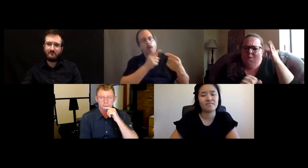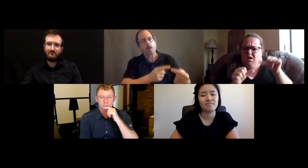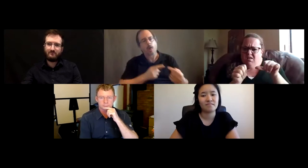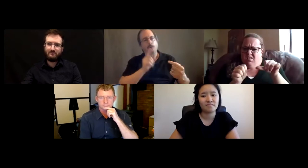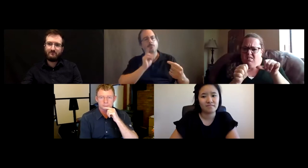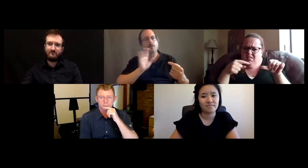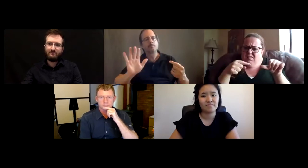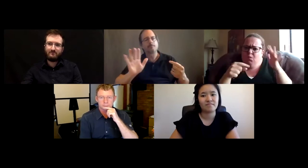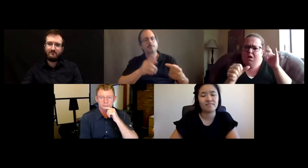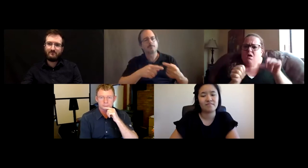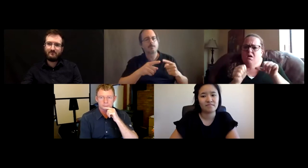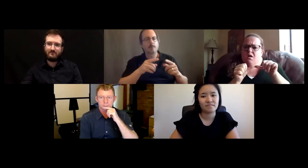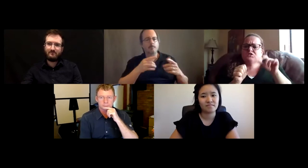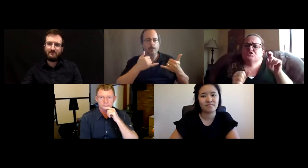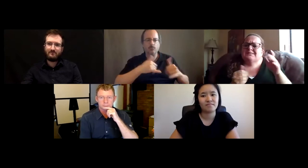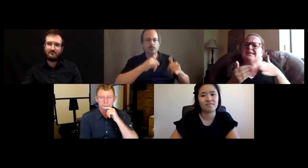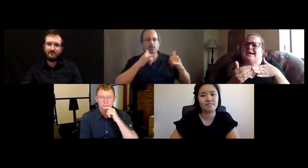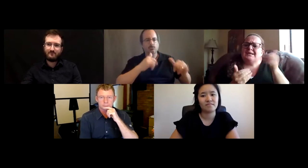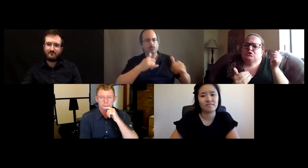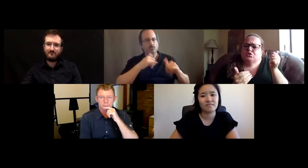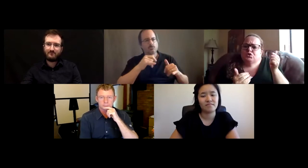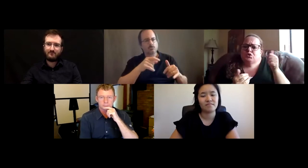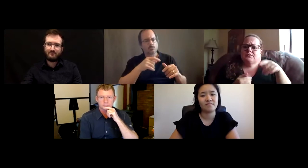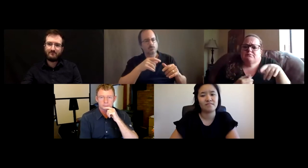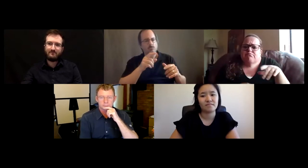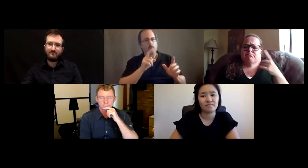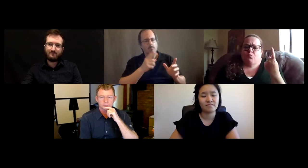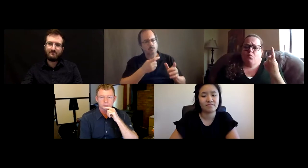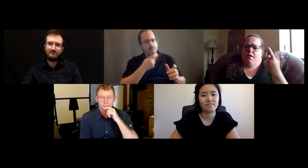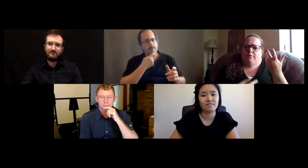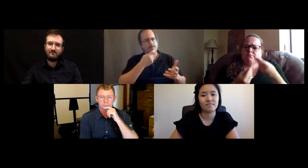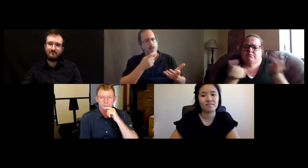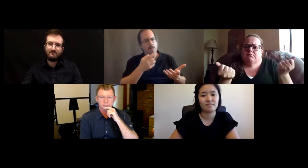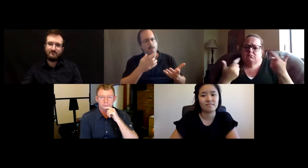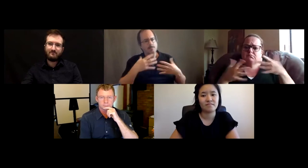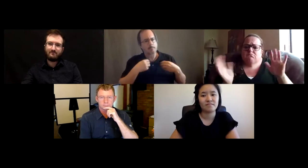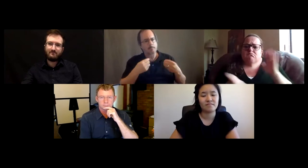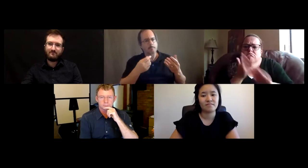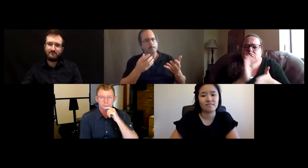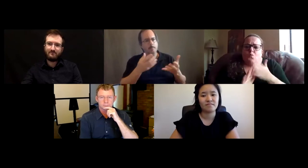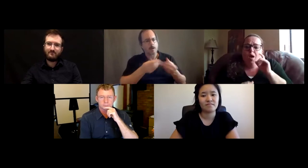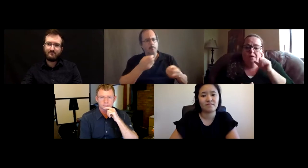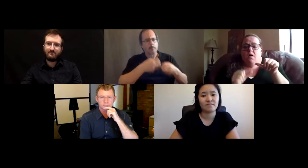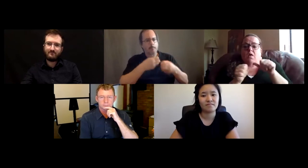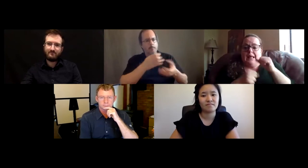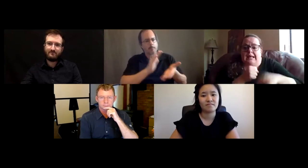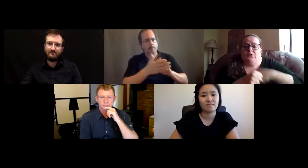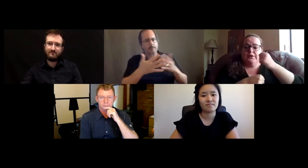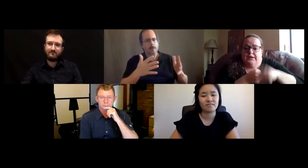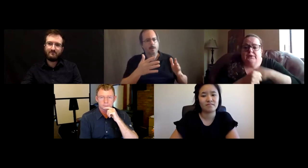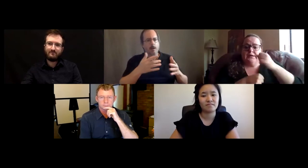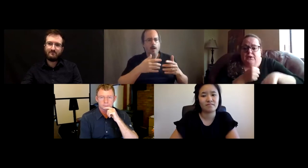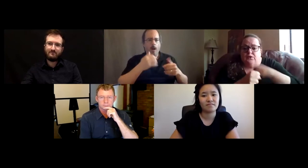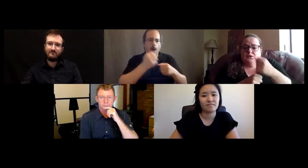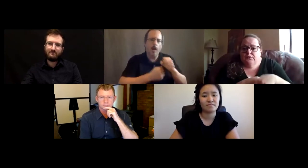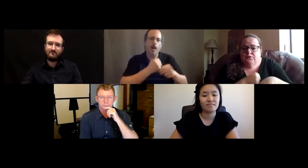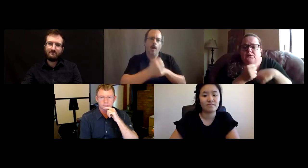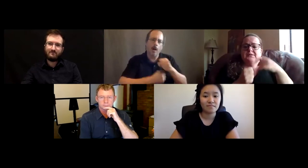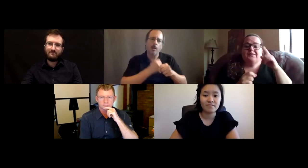should be teaching. And I don't know why this is still happening in